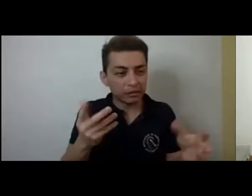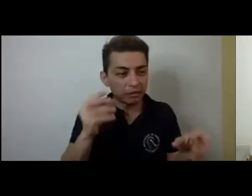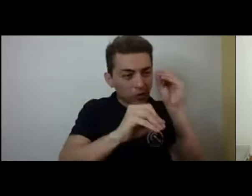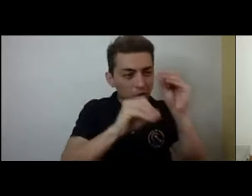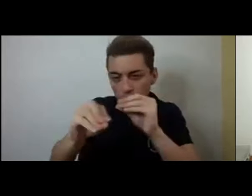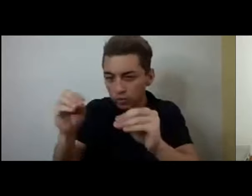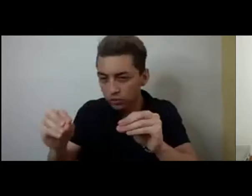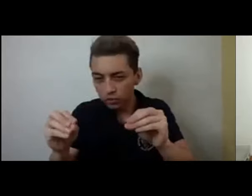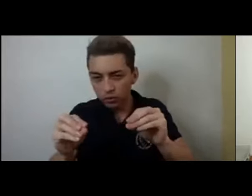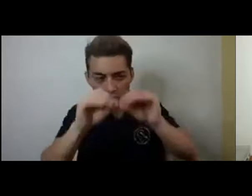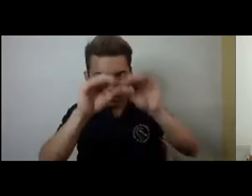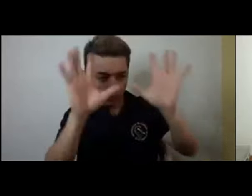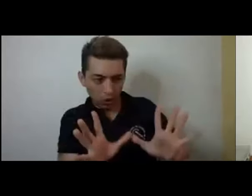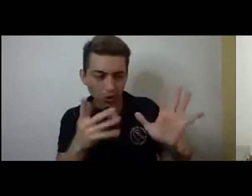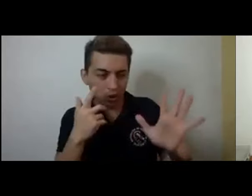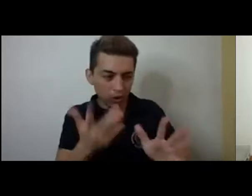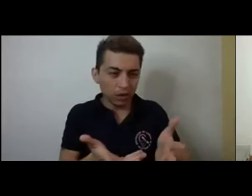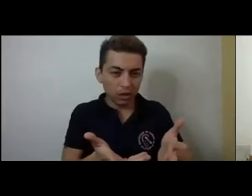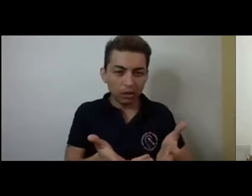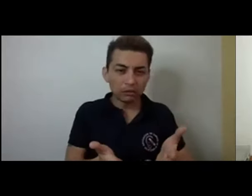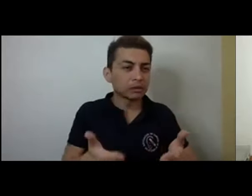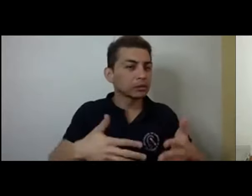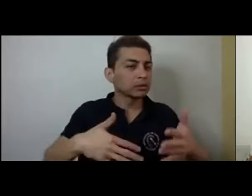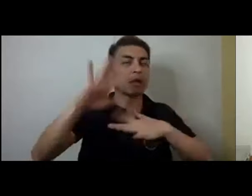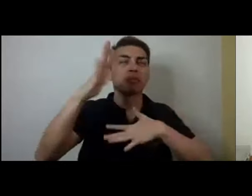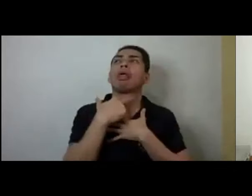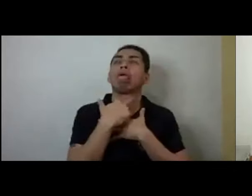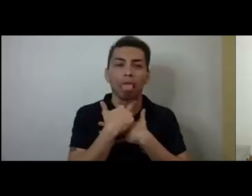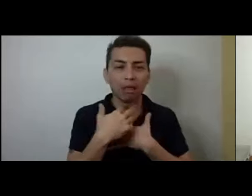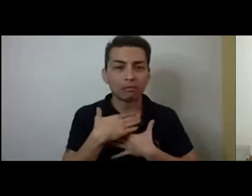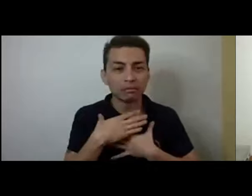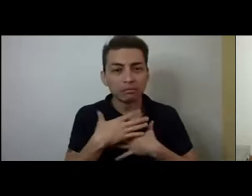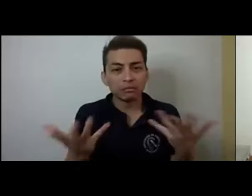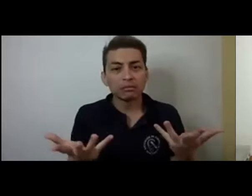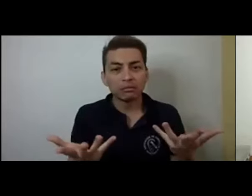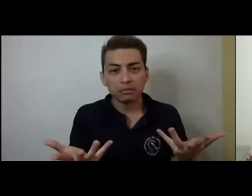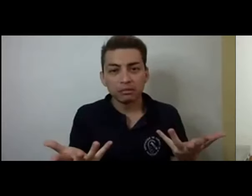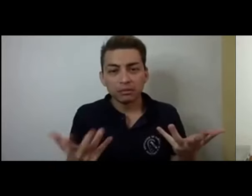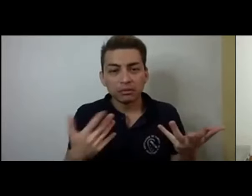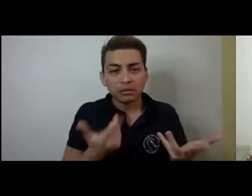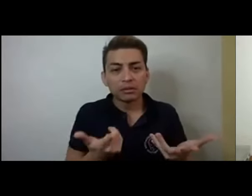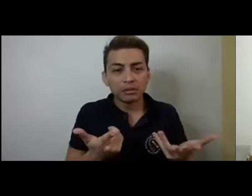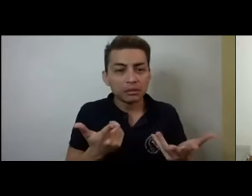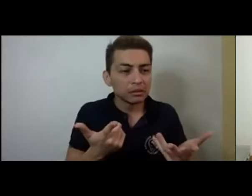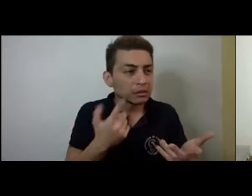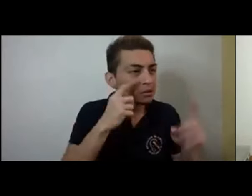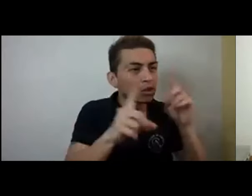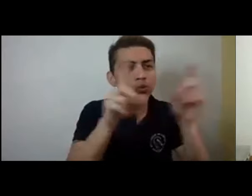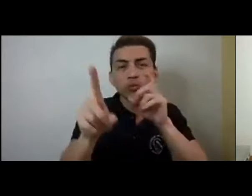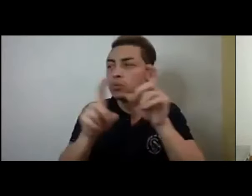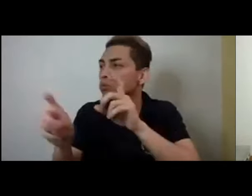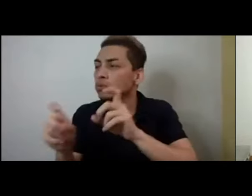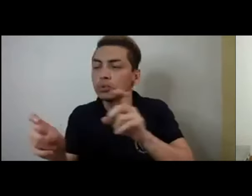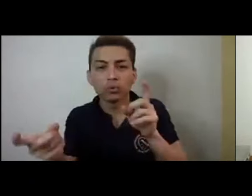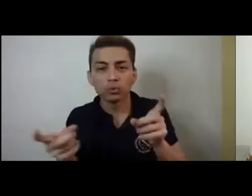in the region, particularly for the most vulnerable. According to preliminary findings in a recent